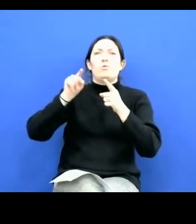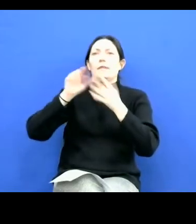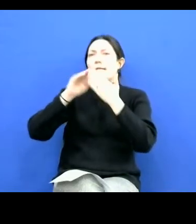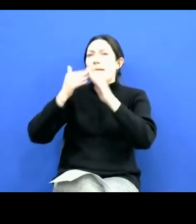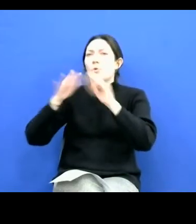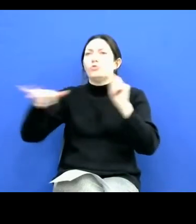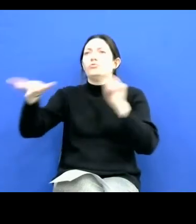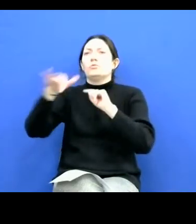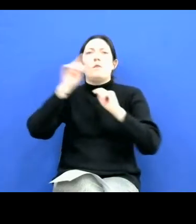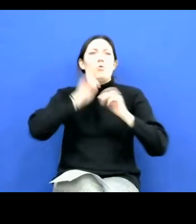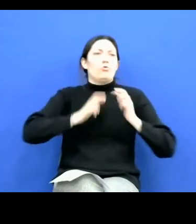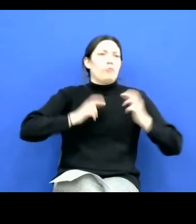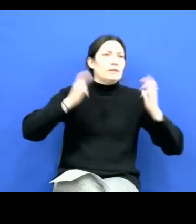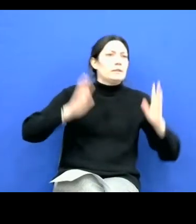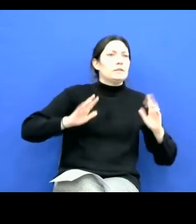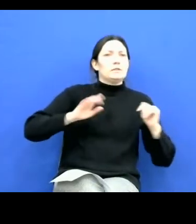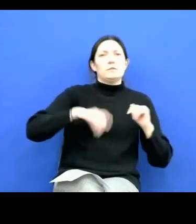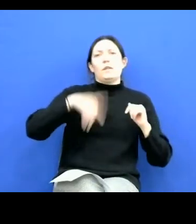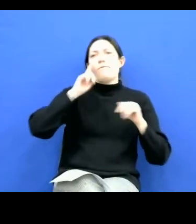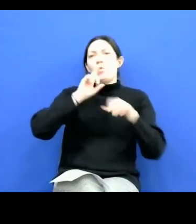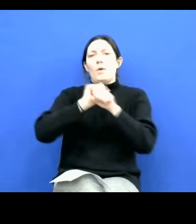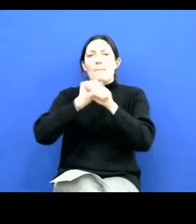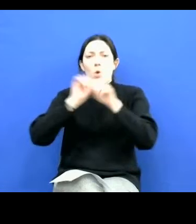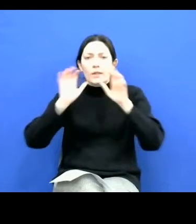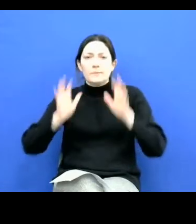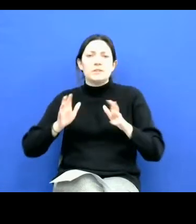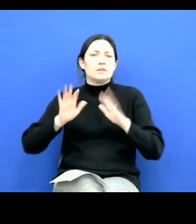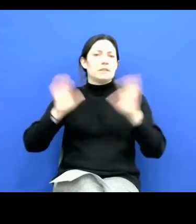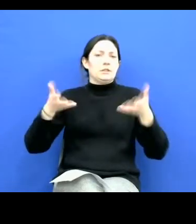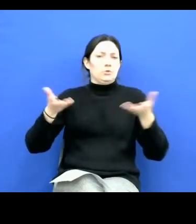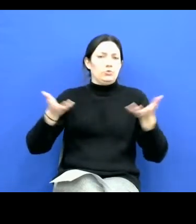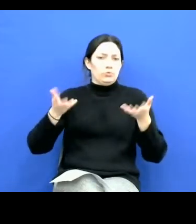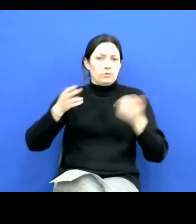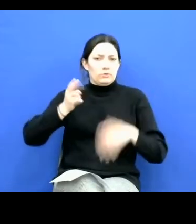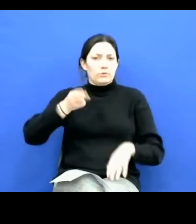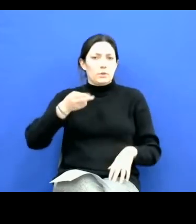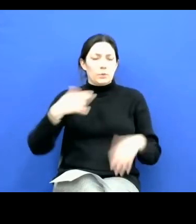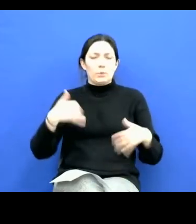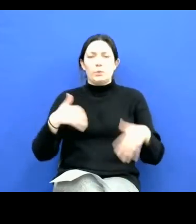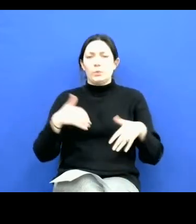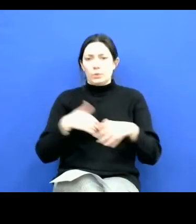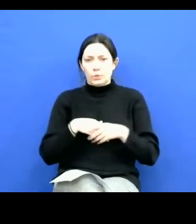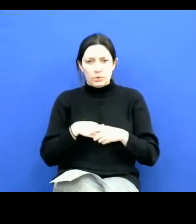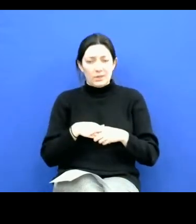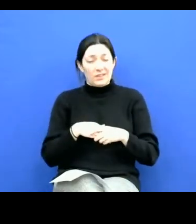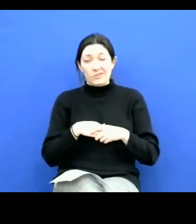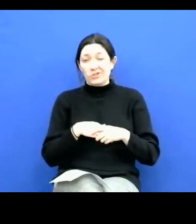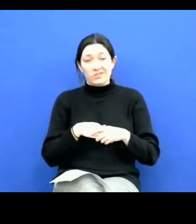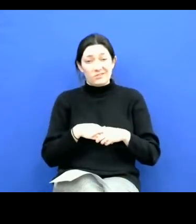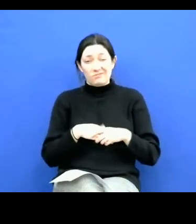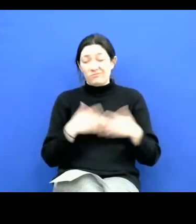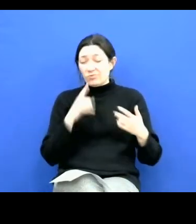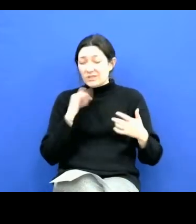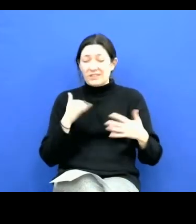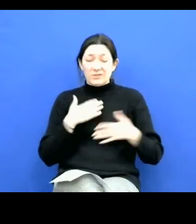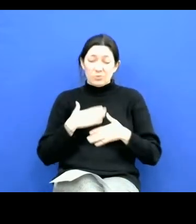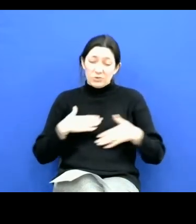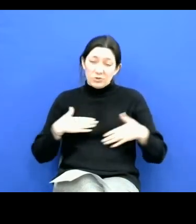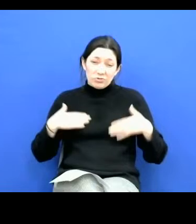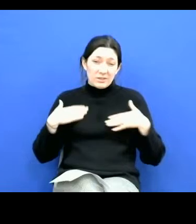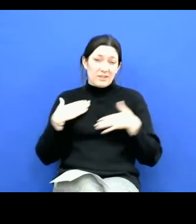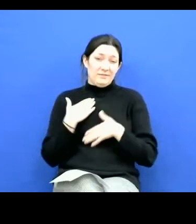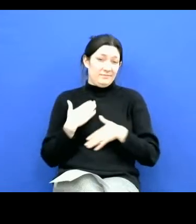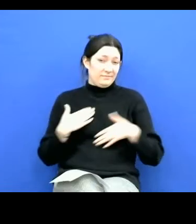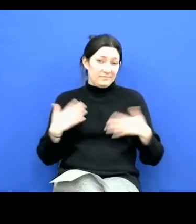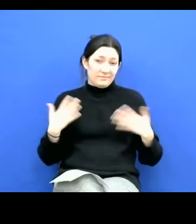and for the residents and for the employees here in the town of Henrietta. And I just really appreciated